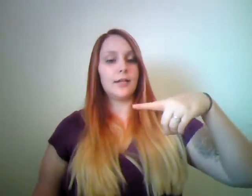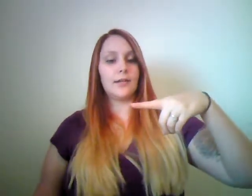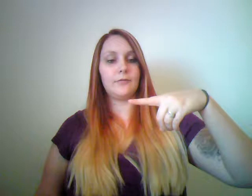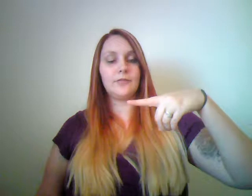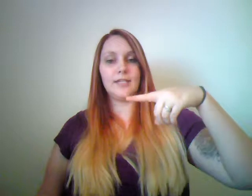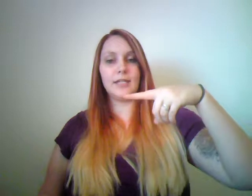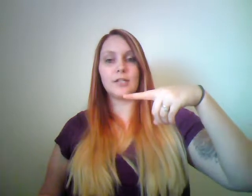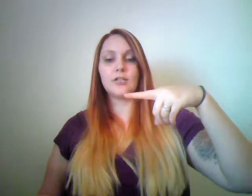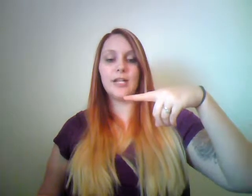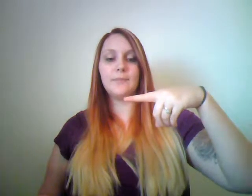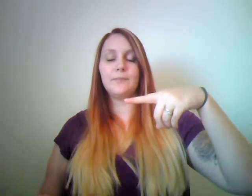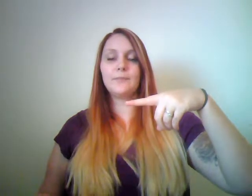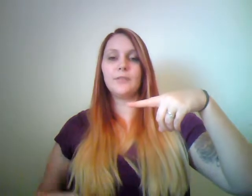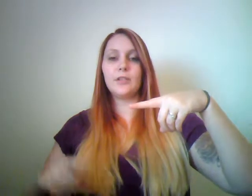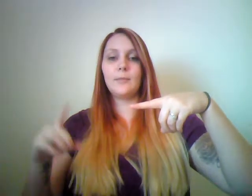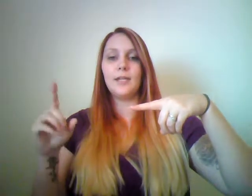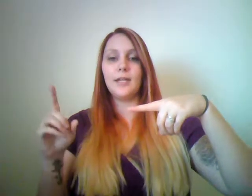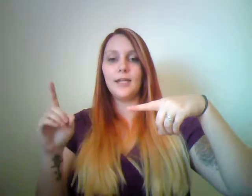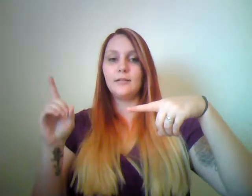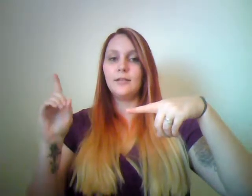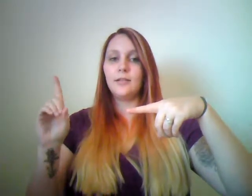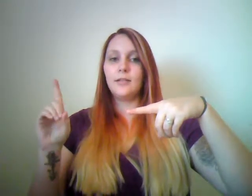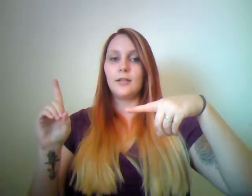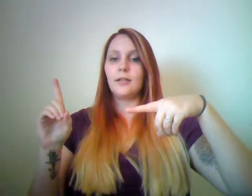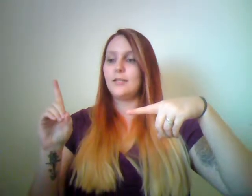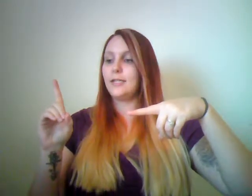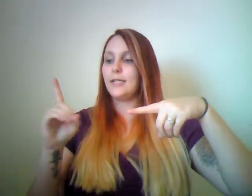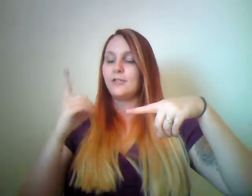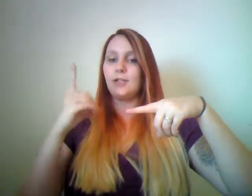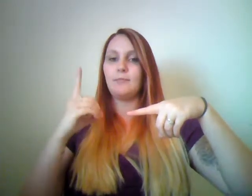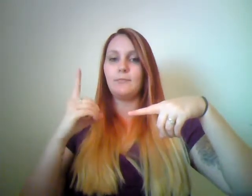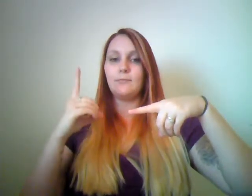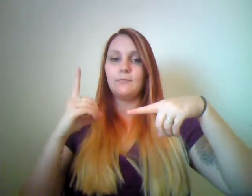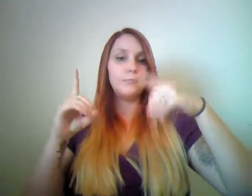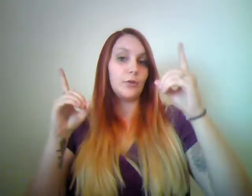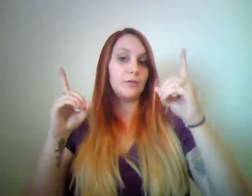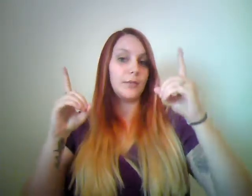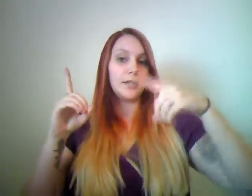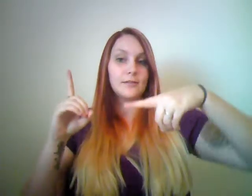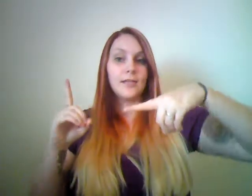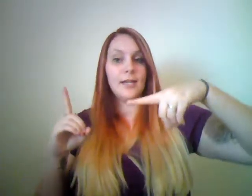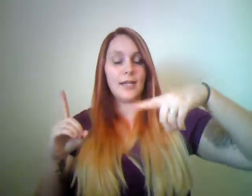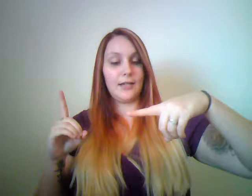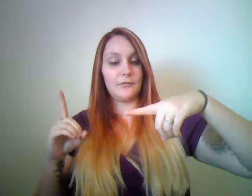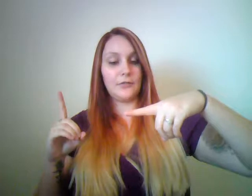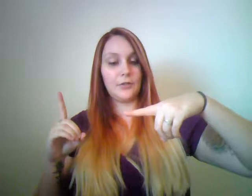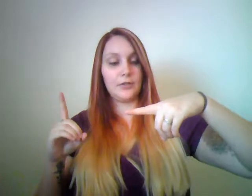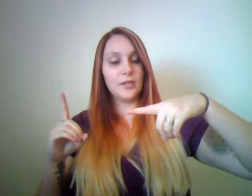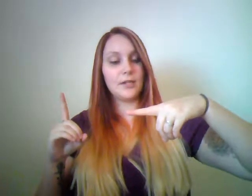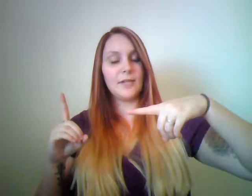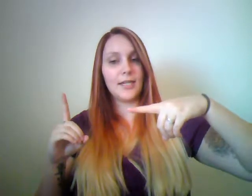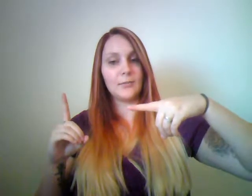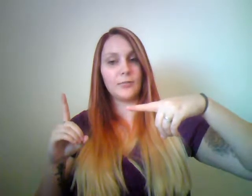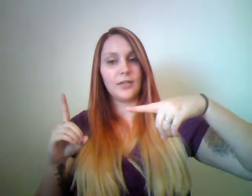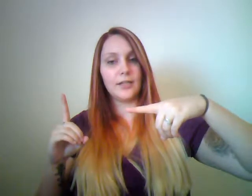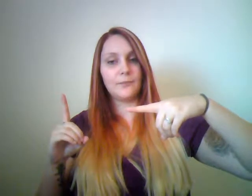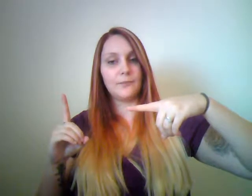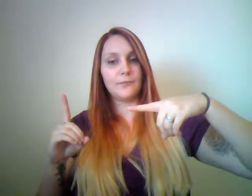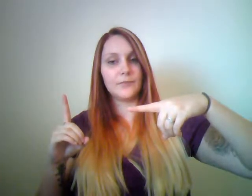have D hand shape, dominant hand, D hand shape, both of them I guess. Have your non-dominant hand pointing